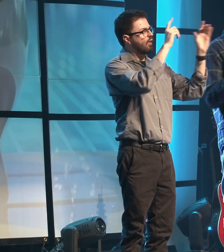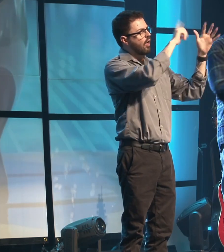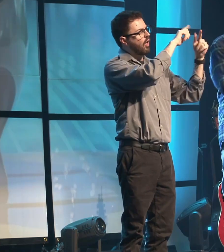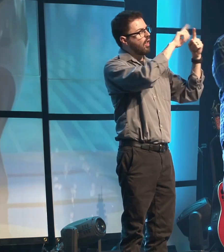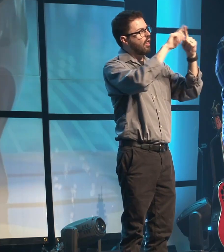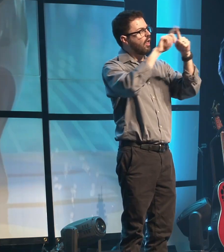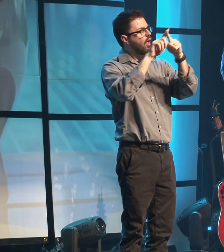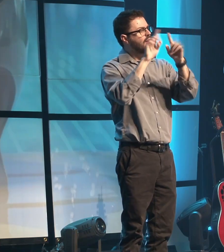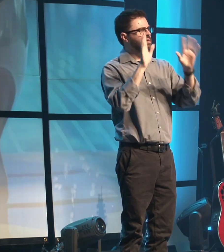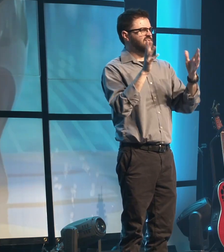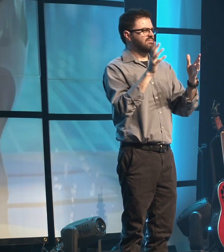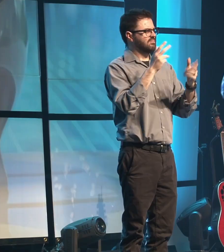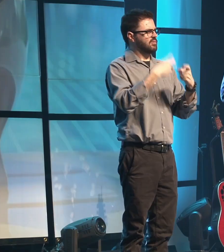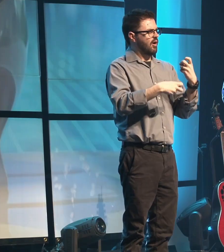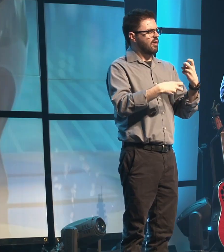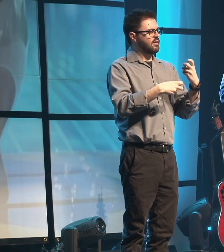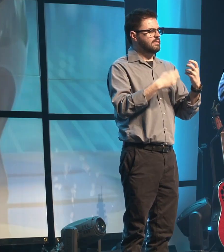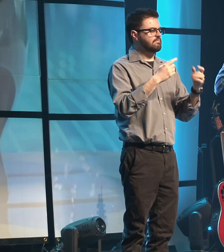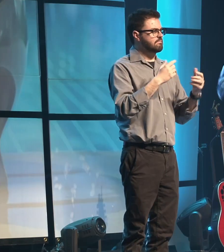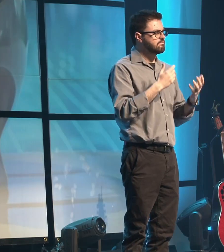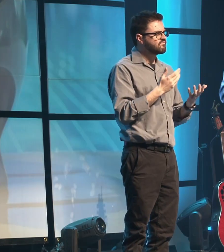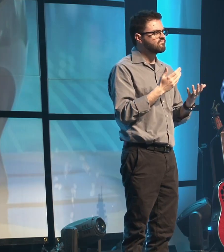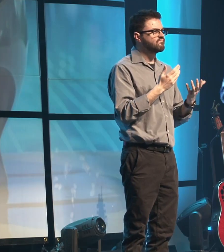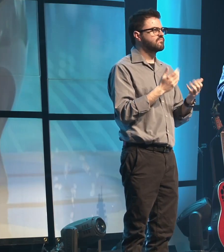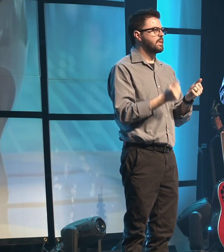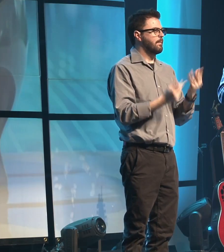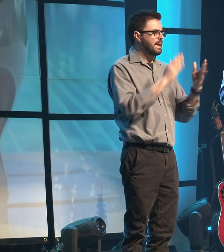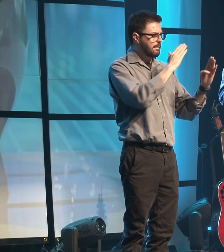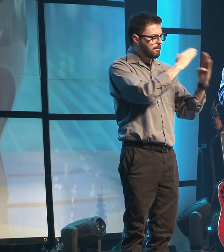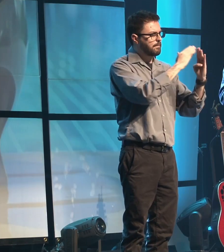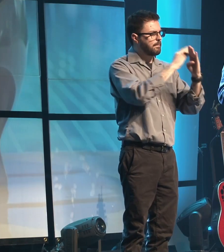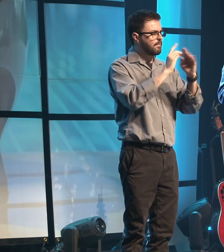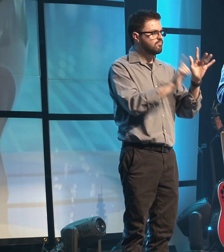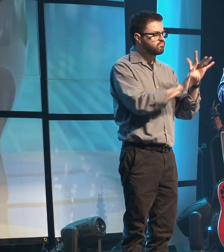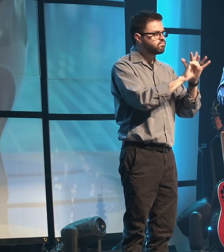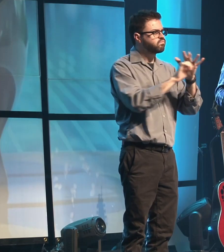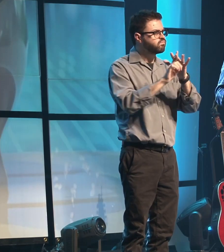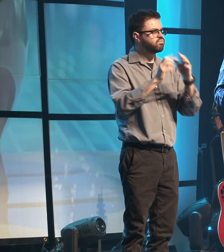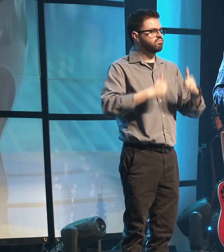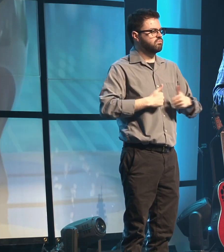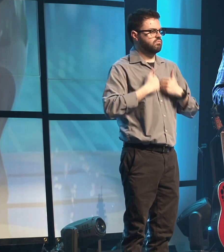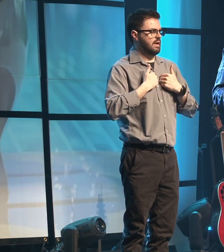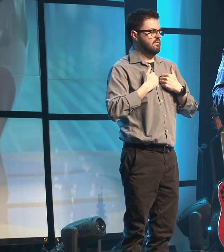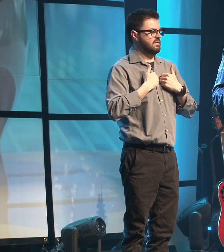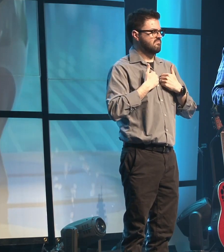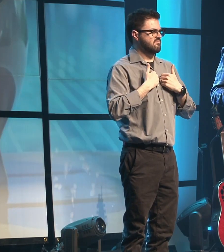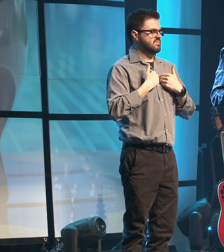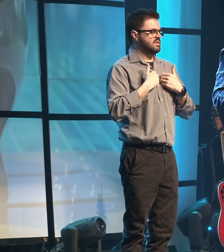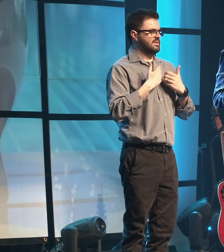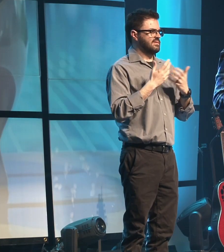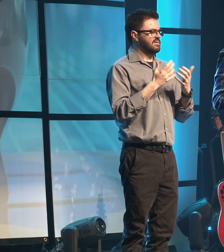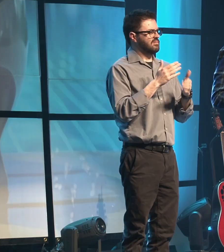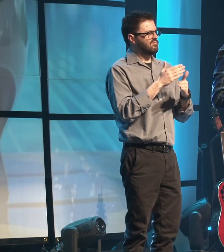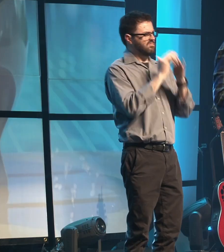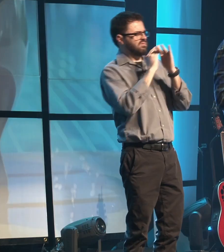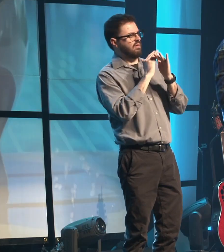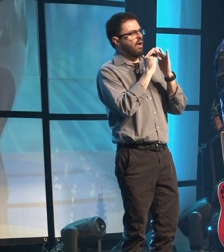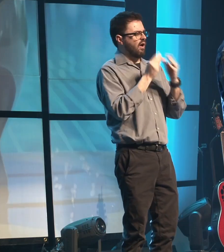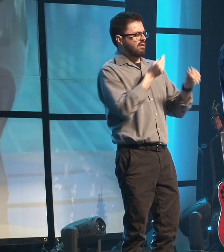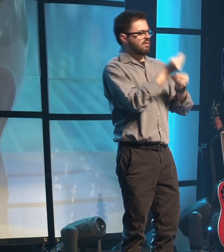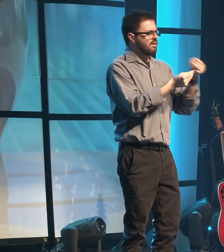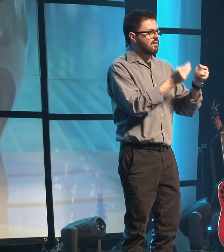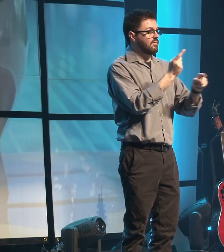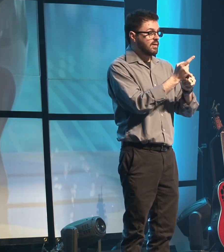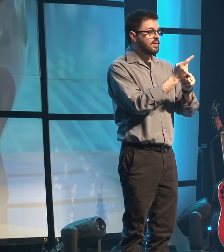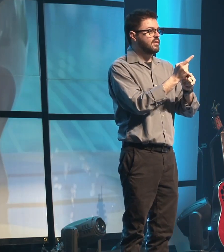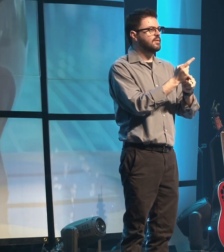there are barriers that exist in our lives that keep us from generosity. Now, over this series, we've been talking